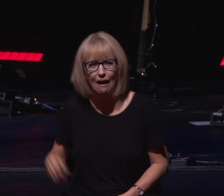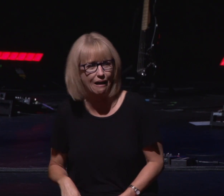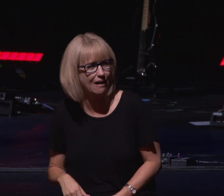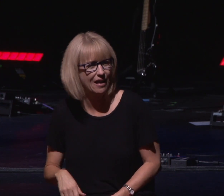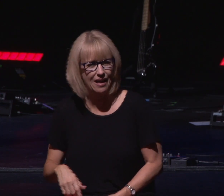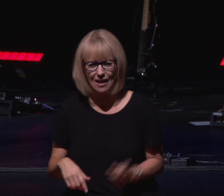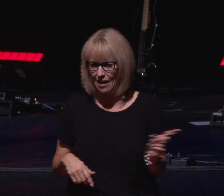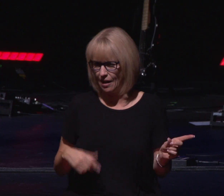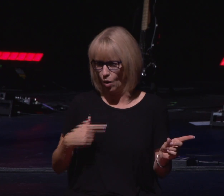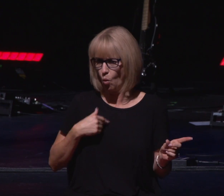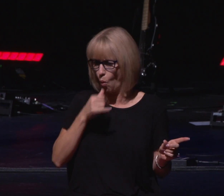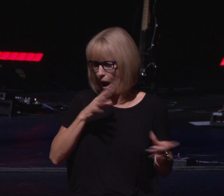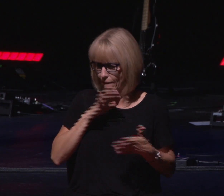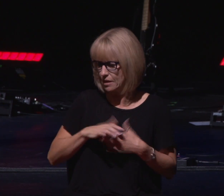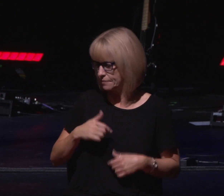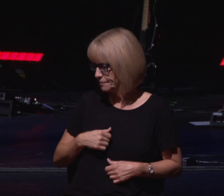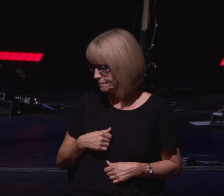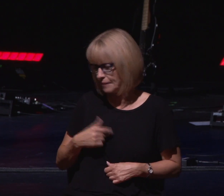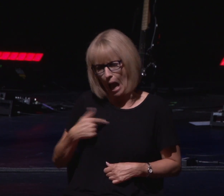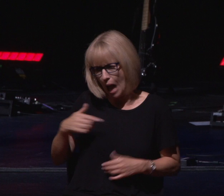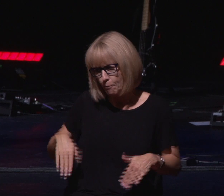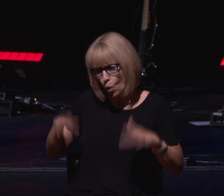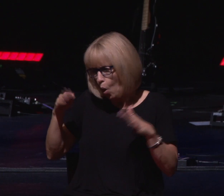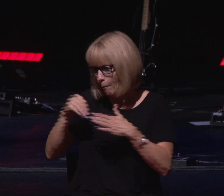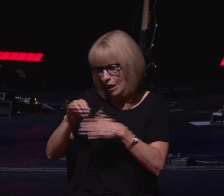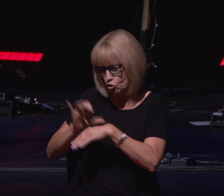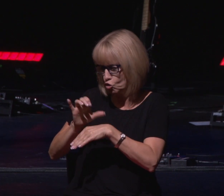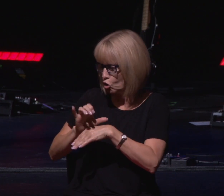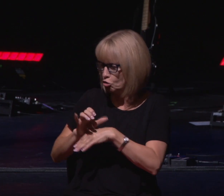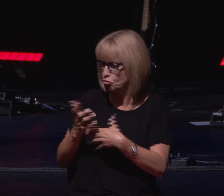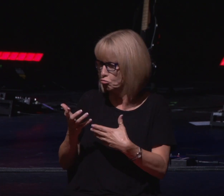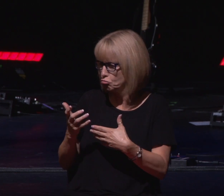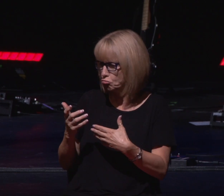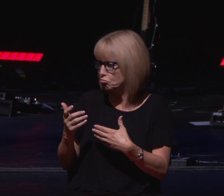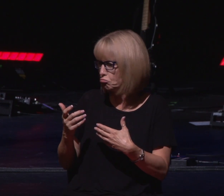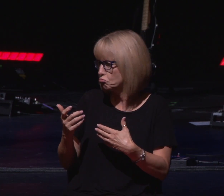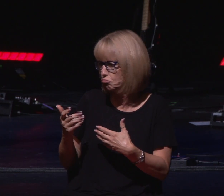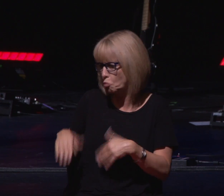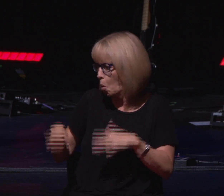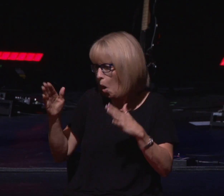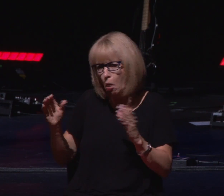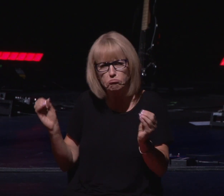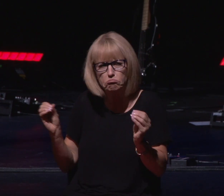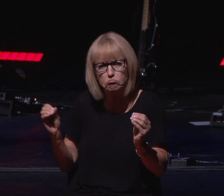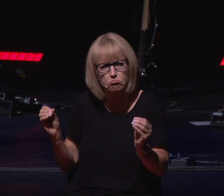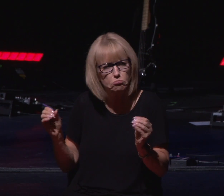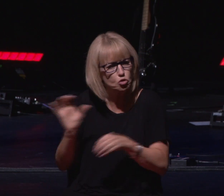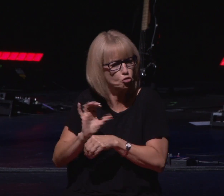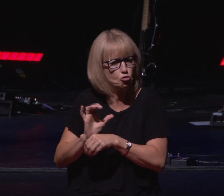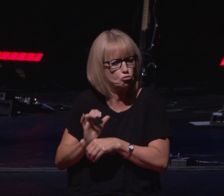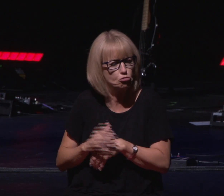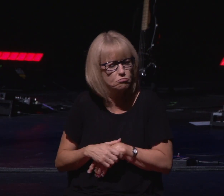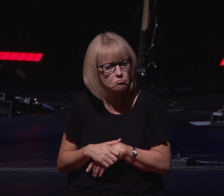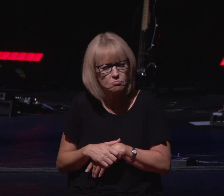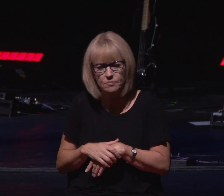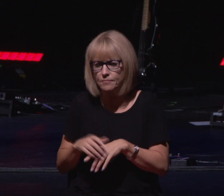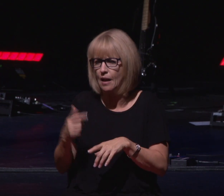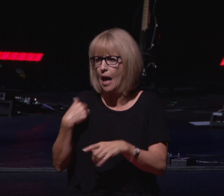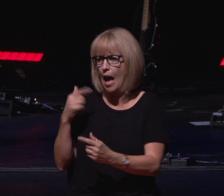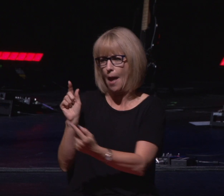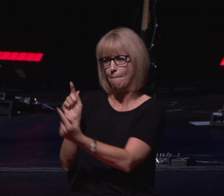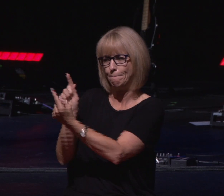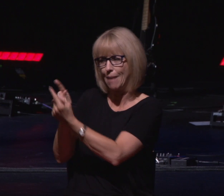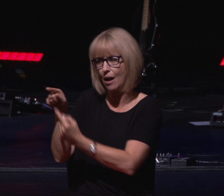I didn't grow up in the church. Not that God wasn't in our life, we just didn't go to church. And when I